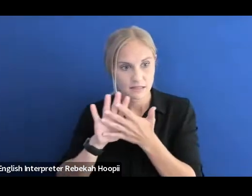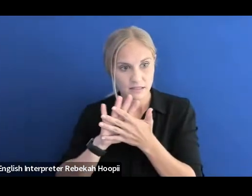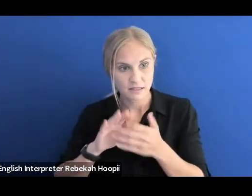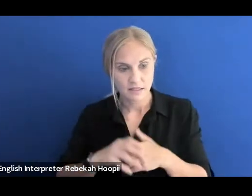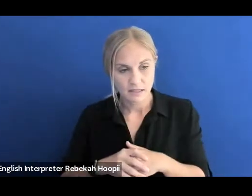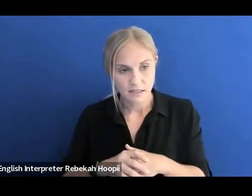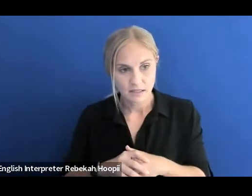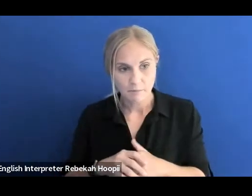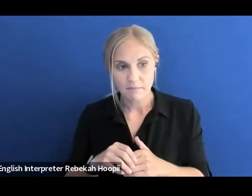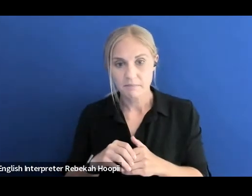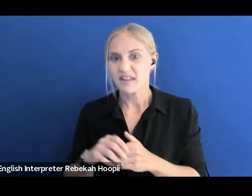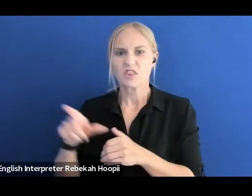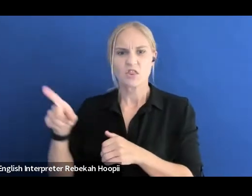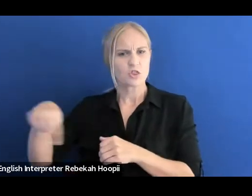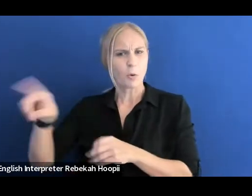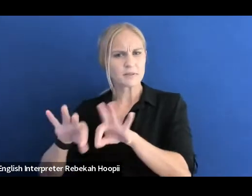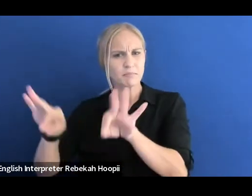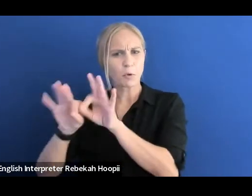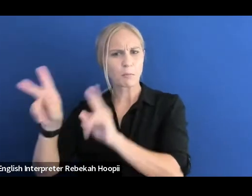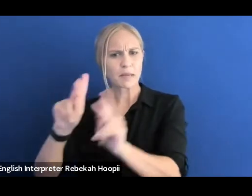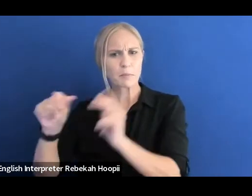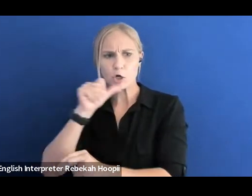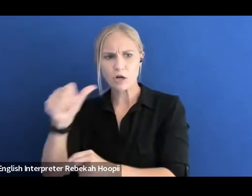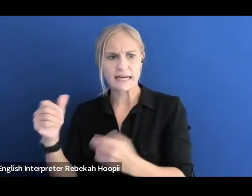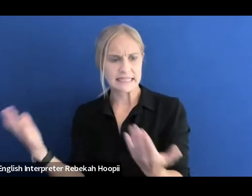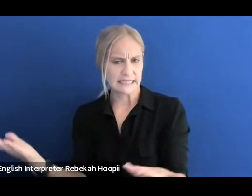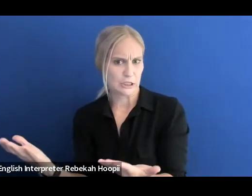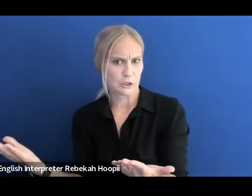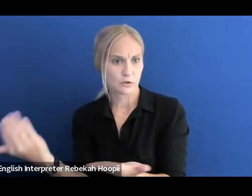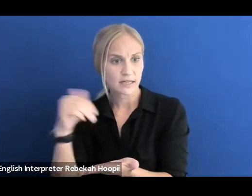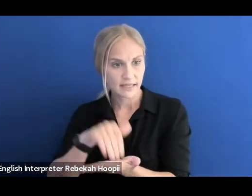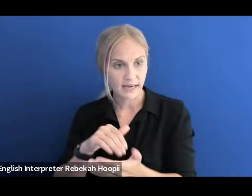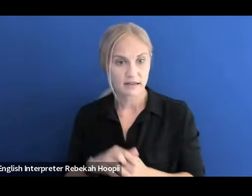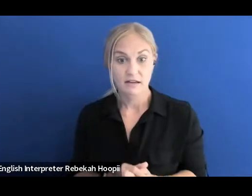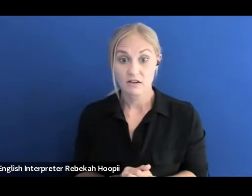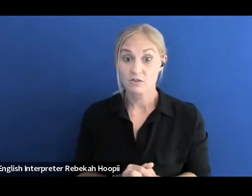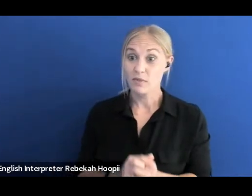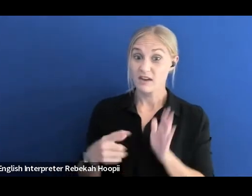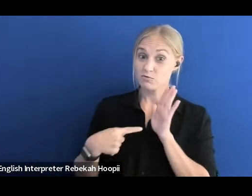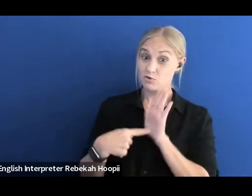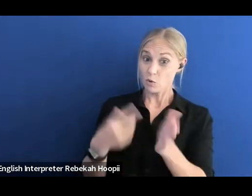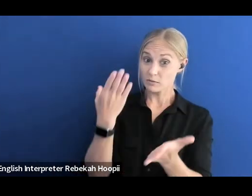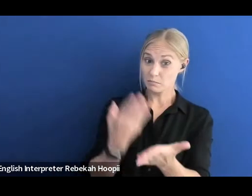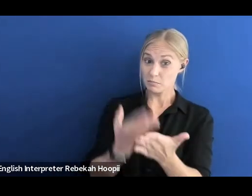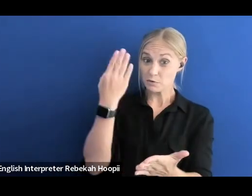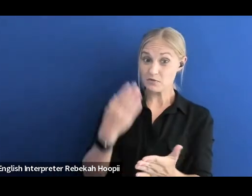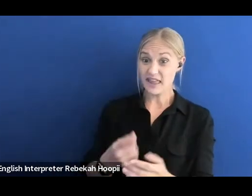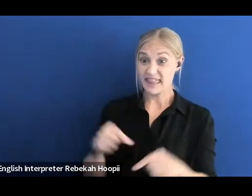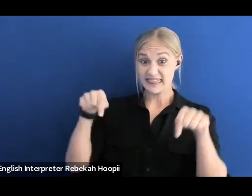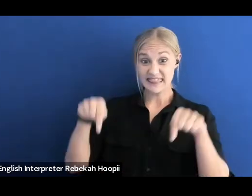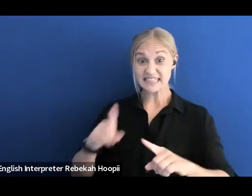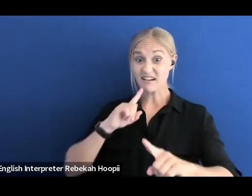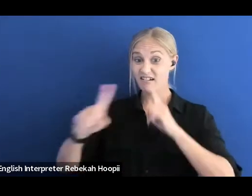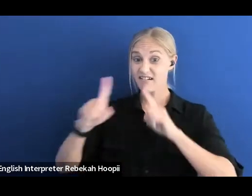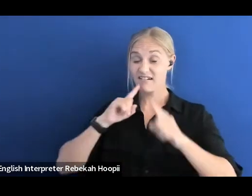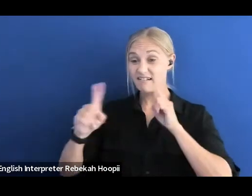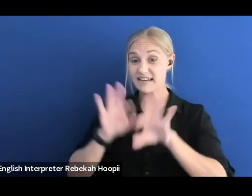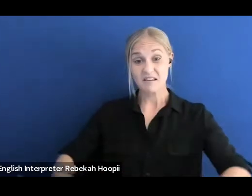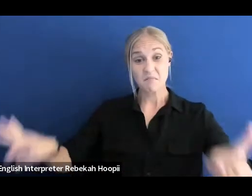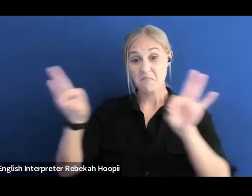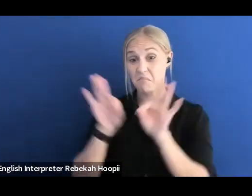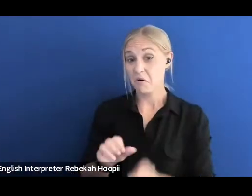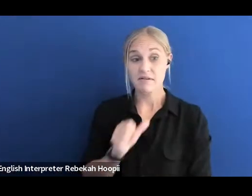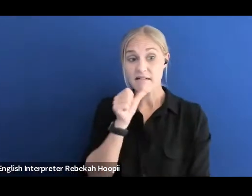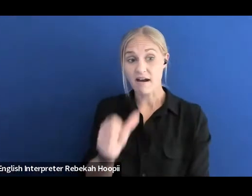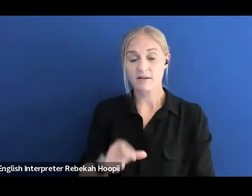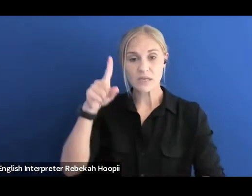again. So it just goes to show me how serious that this conversation is. It really isn't. We cannot extend